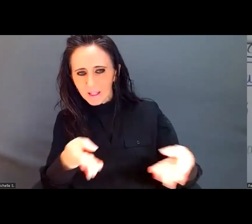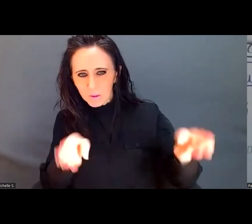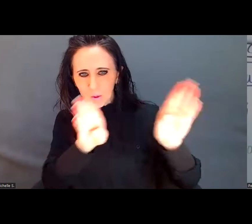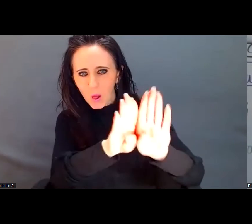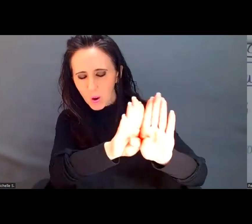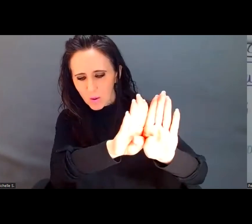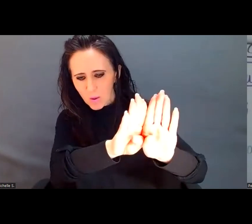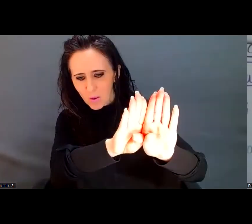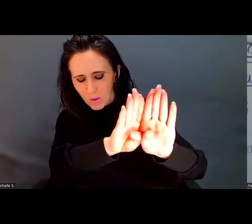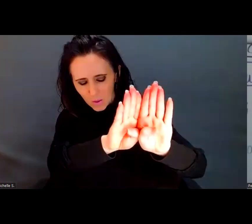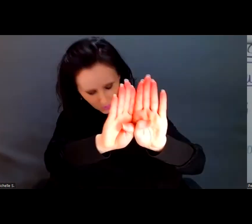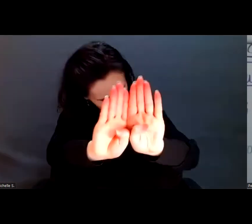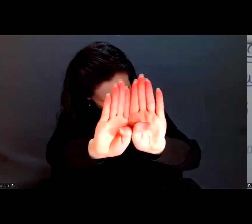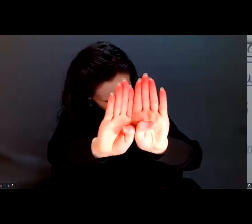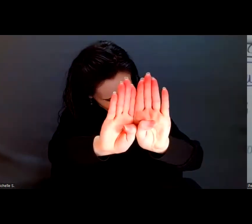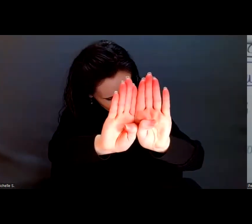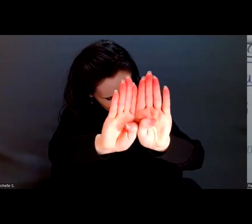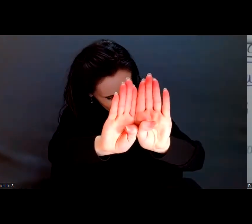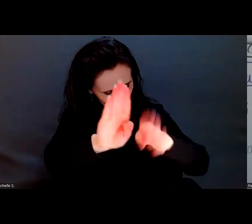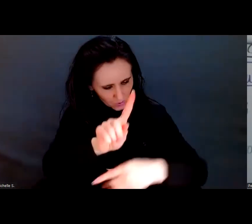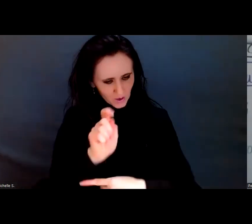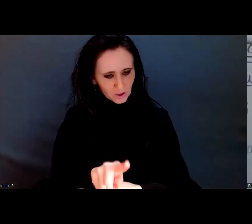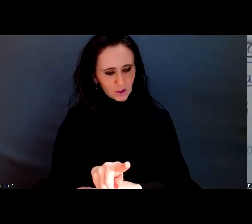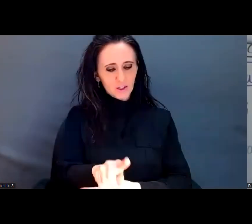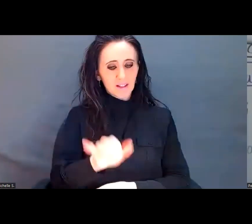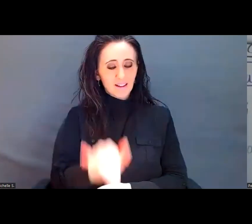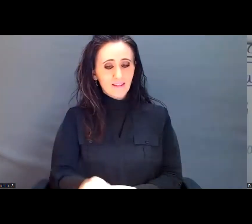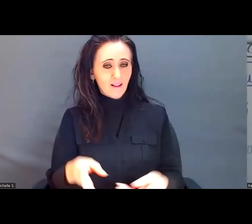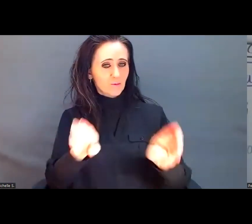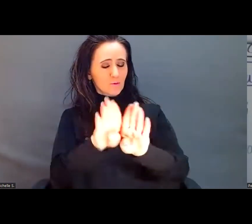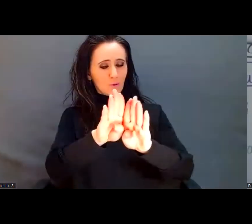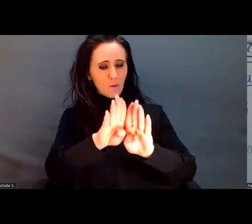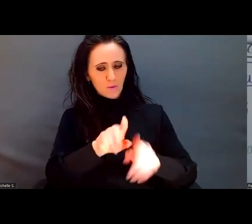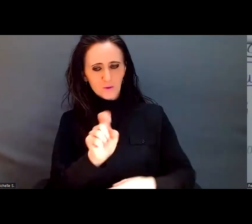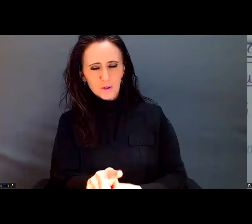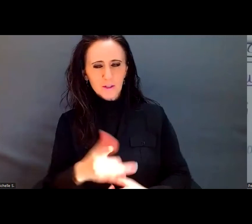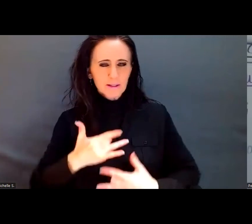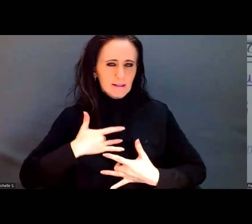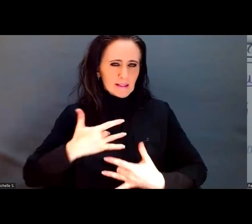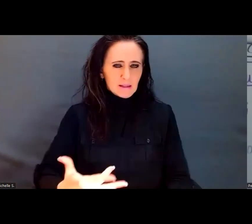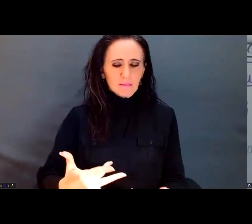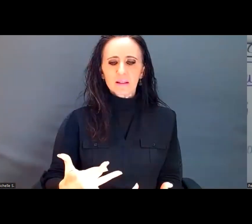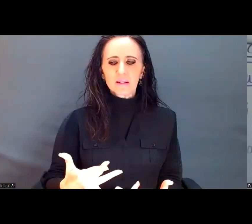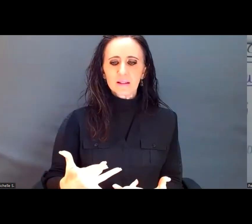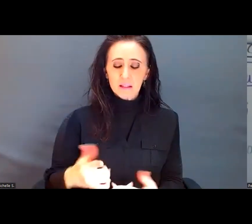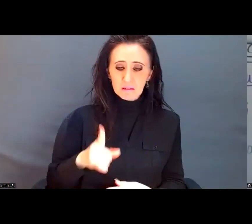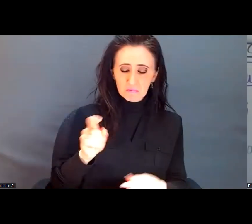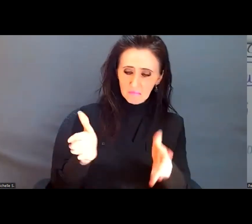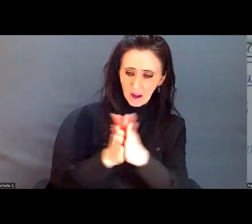implies. They close down conversations. They typically are answered with a yes or a no.